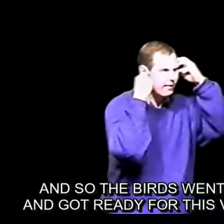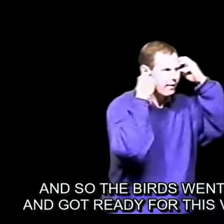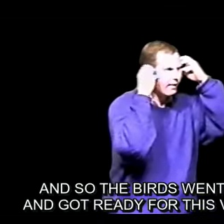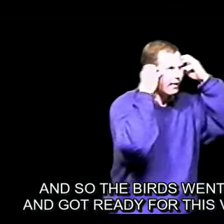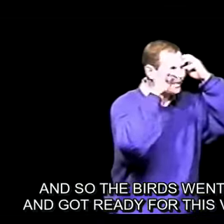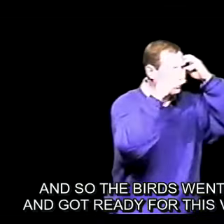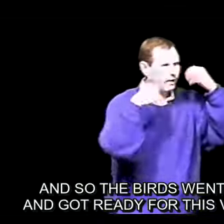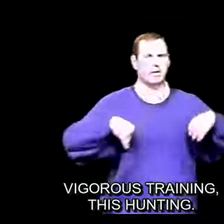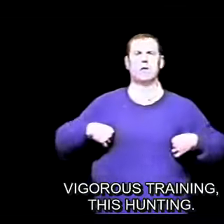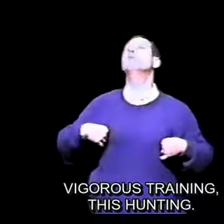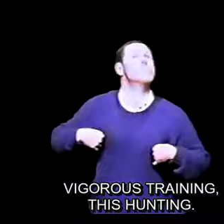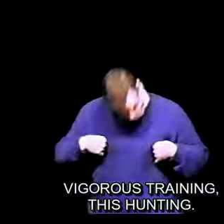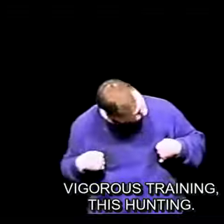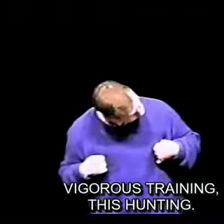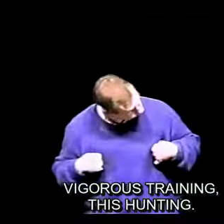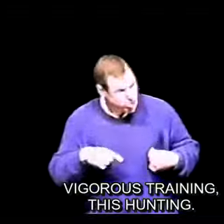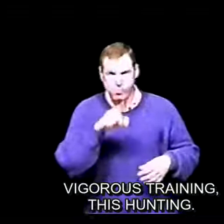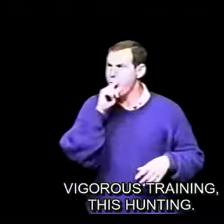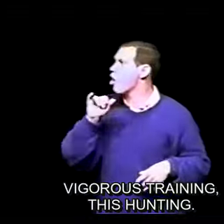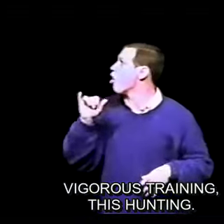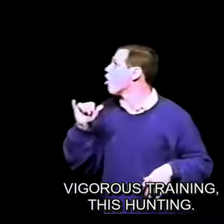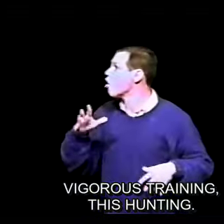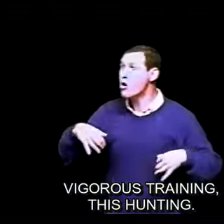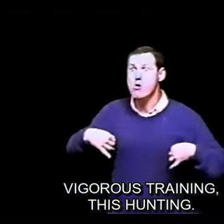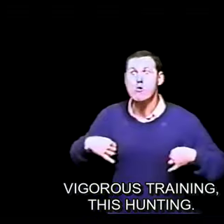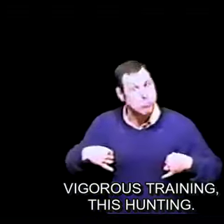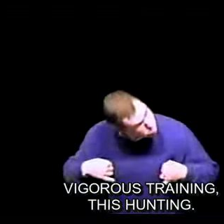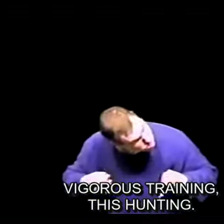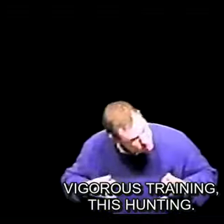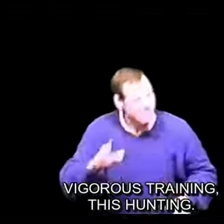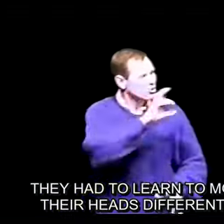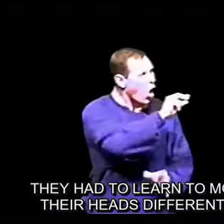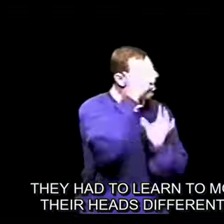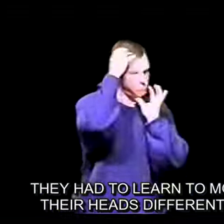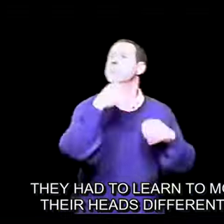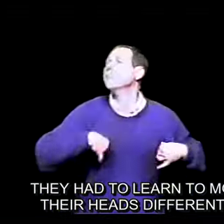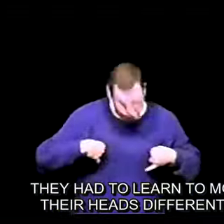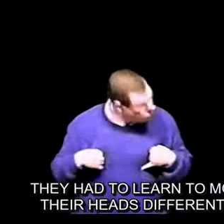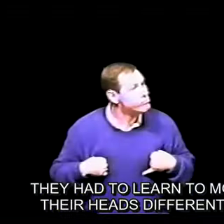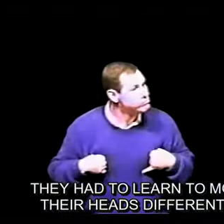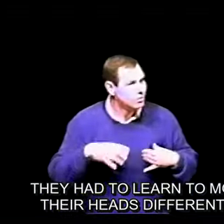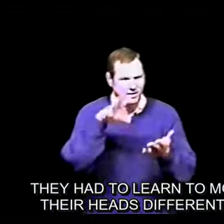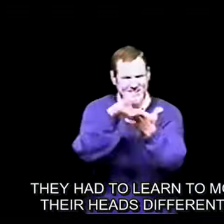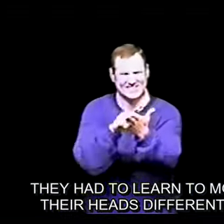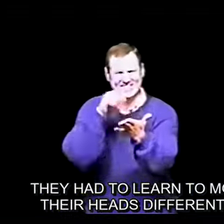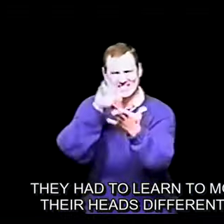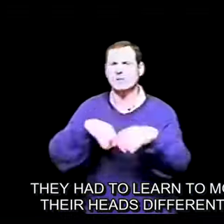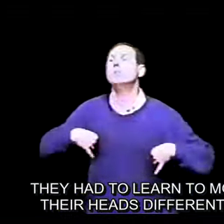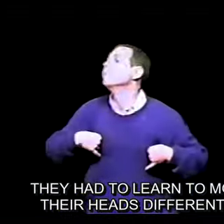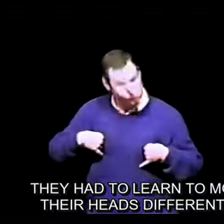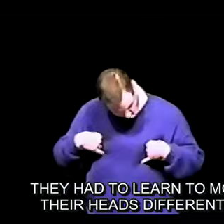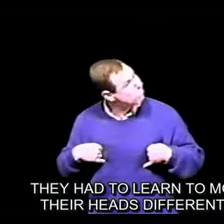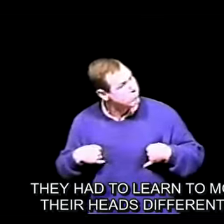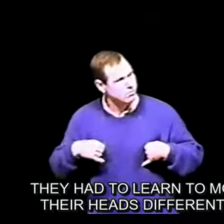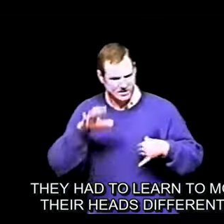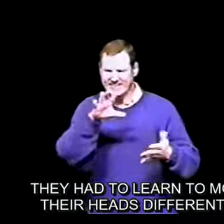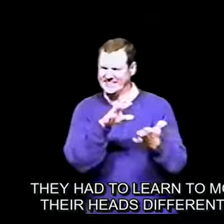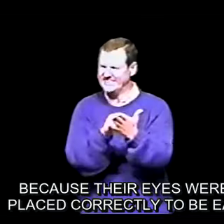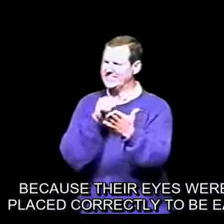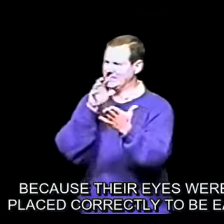very vigorous training, this hunting. They had to learn to move their heads differently because their